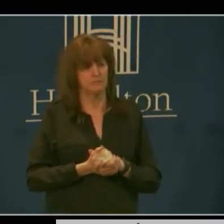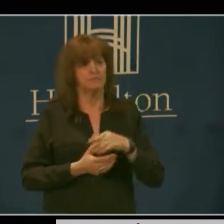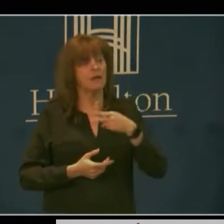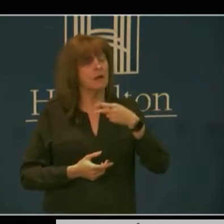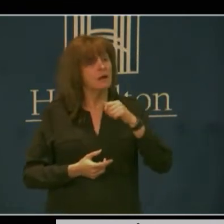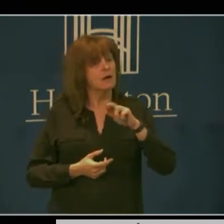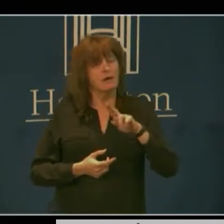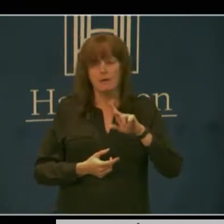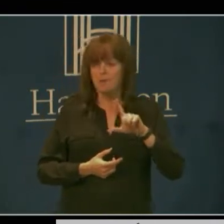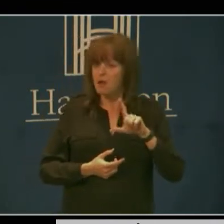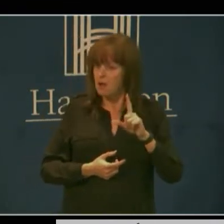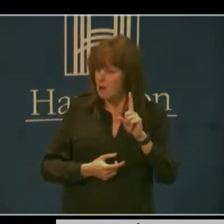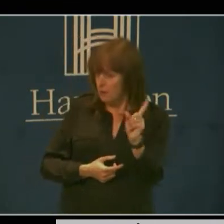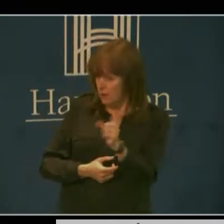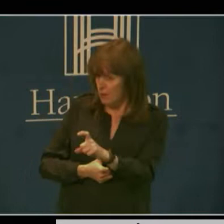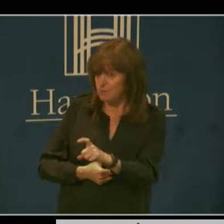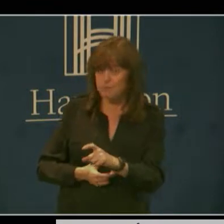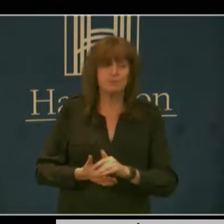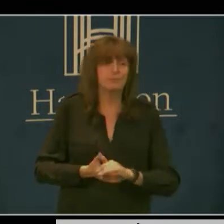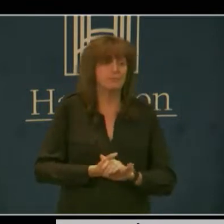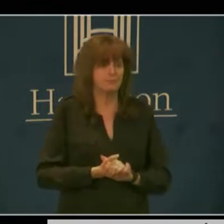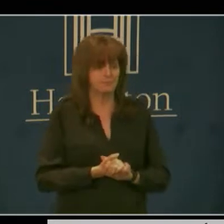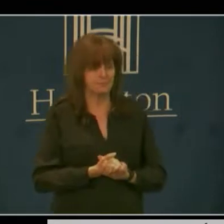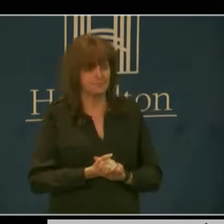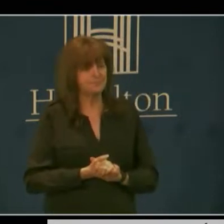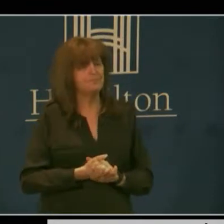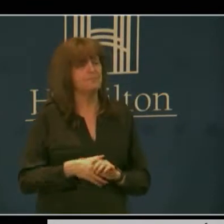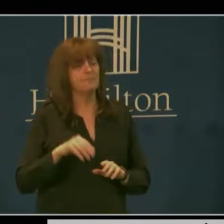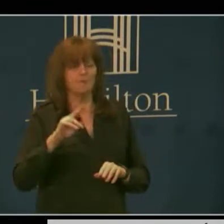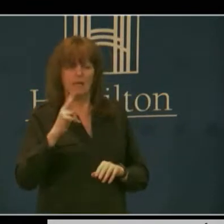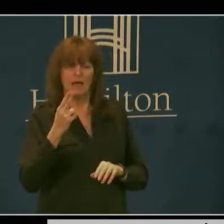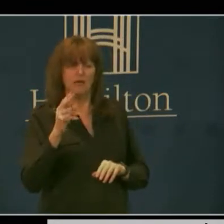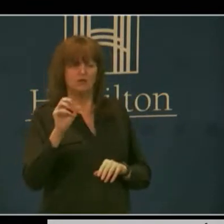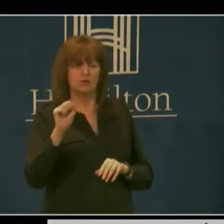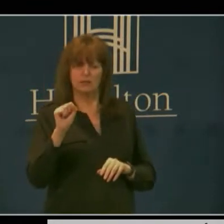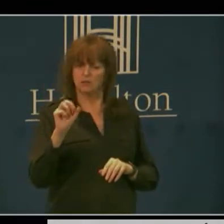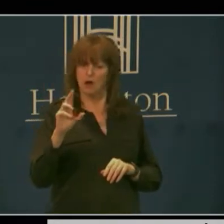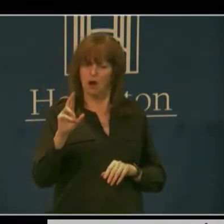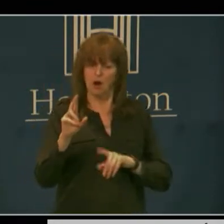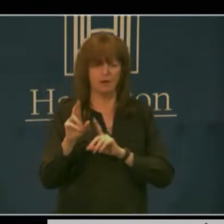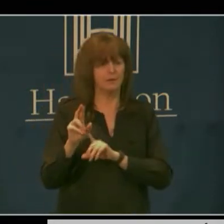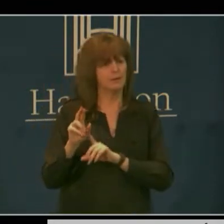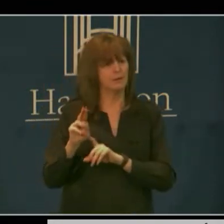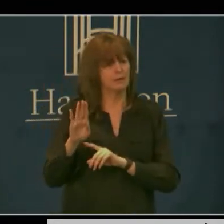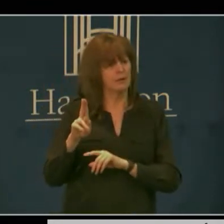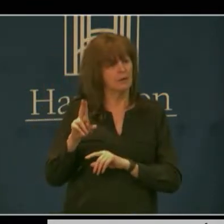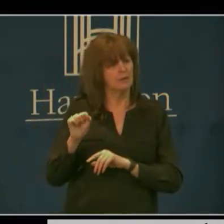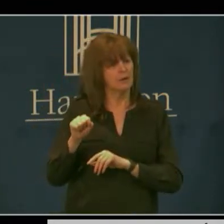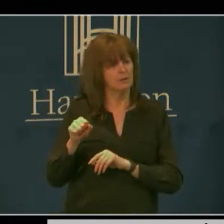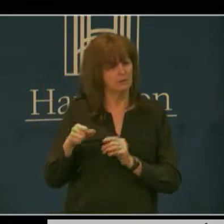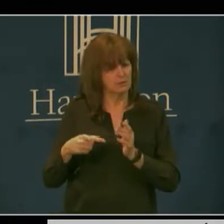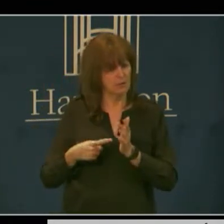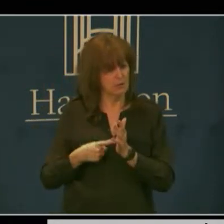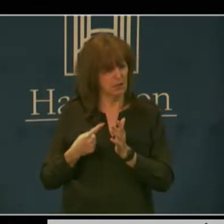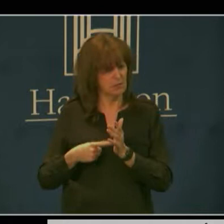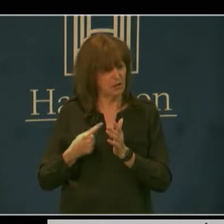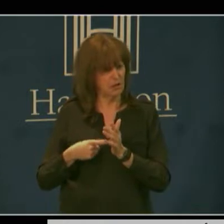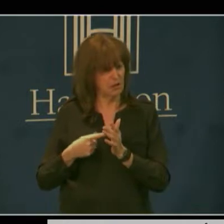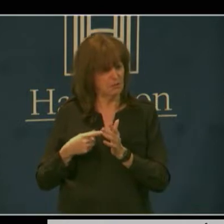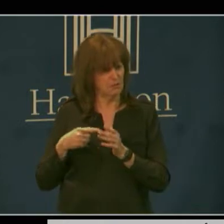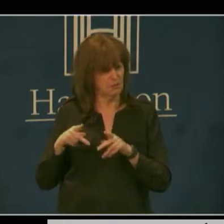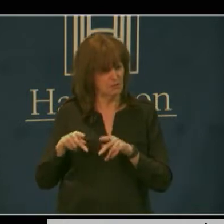HSR. There are times when HSR buses seem very full of customers who are just unable to be 6 feet apart from each